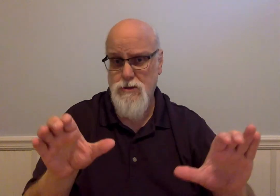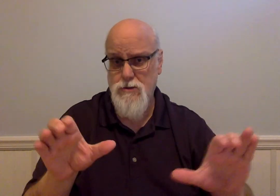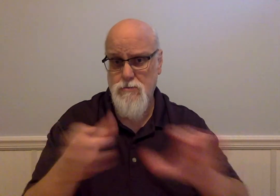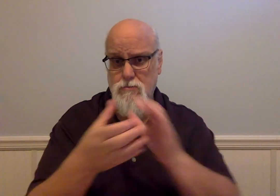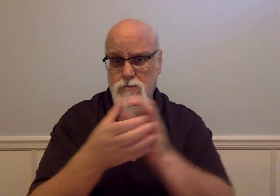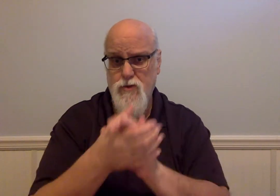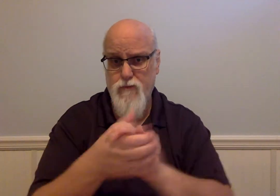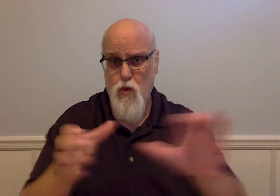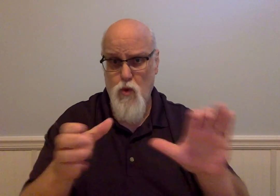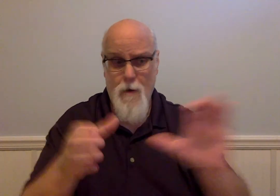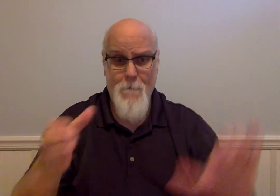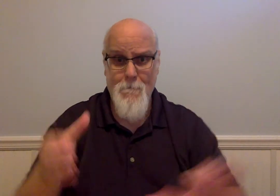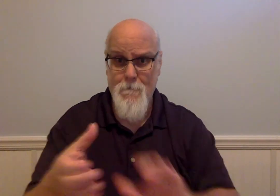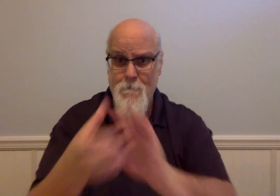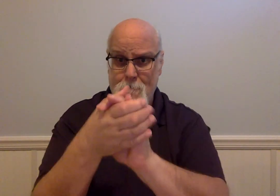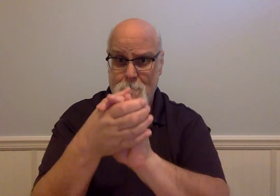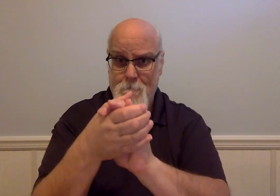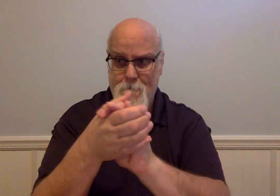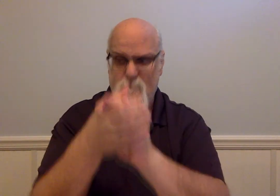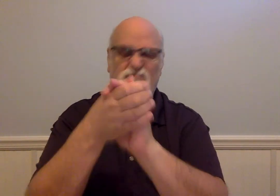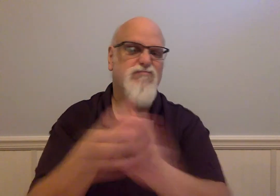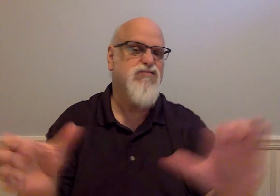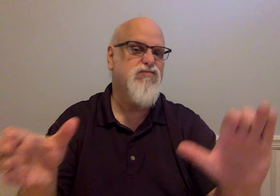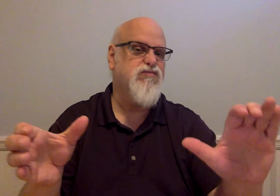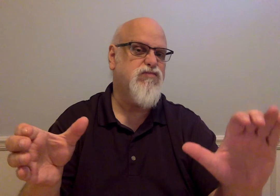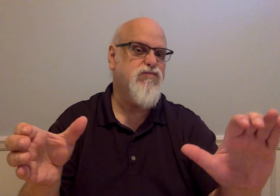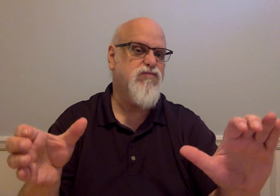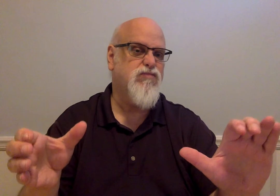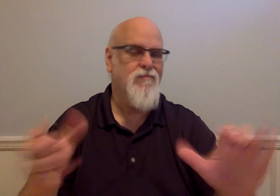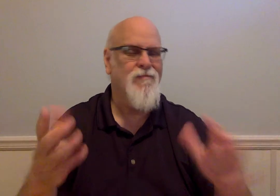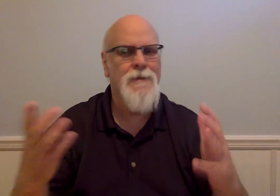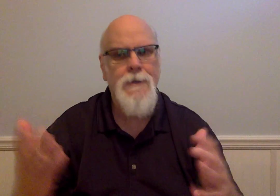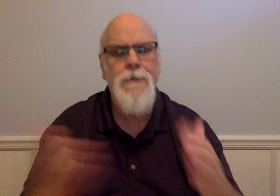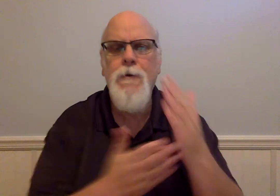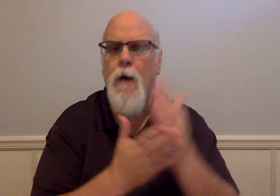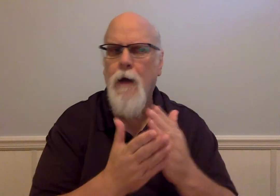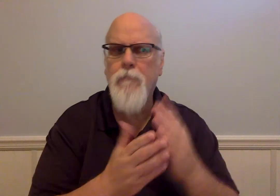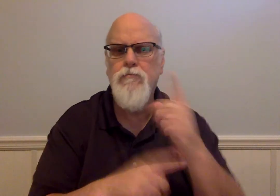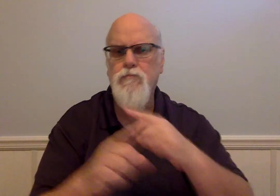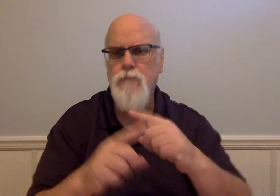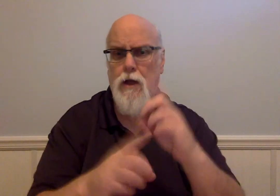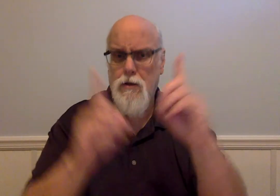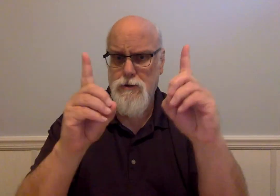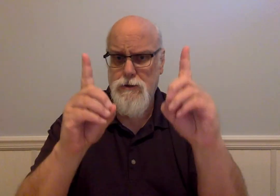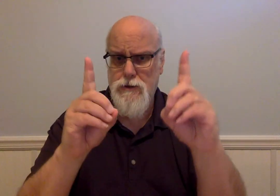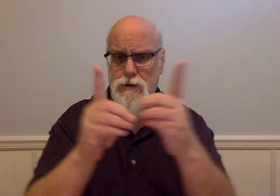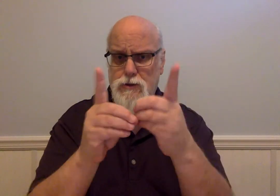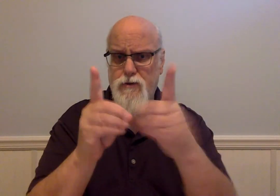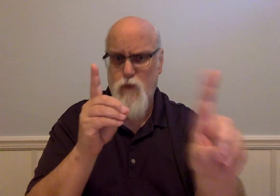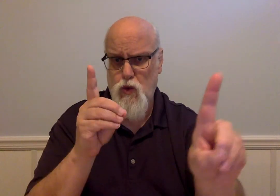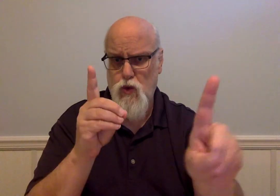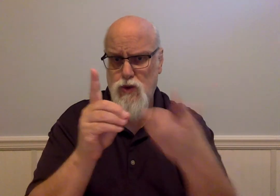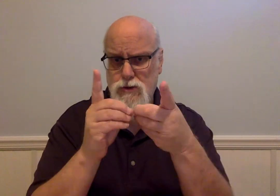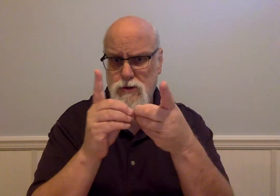So divorce, your hands are coming apart. So you're divorced. You are not married anymore. Some deaf people will do it with a D,